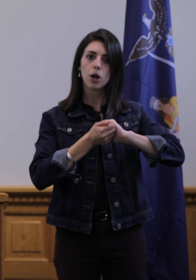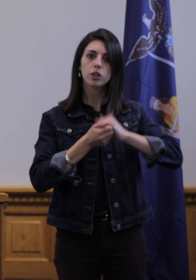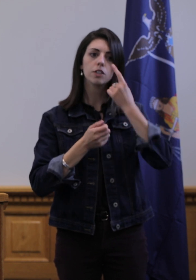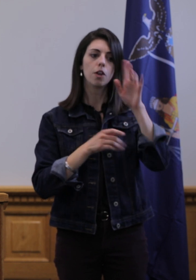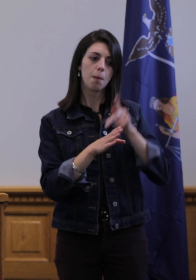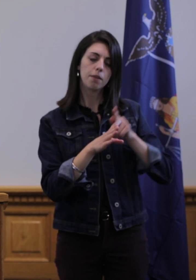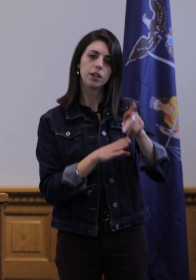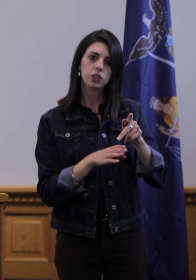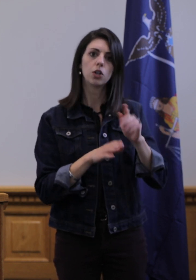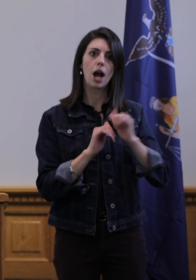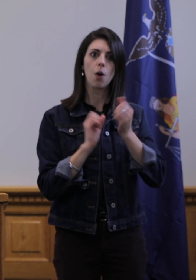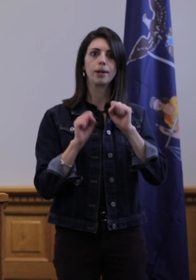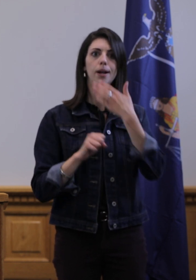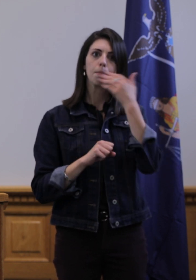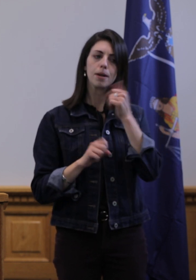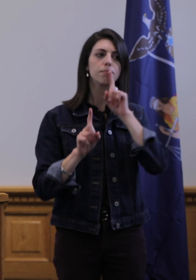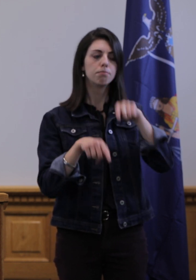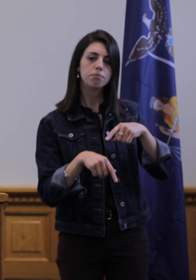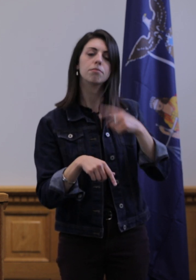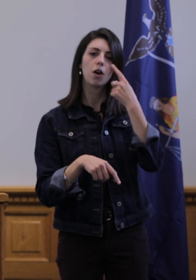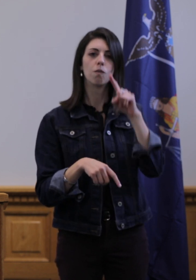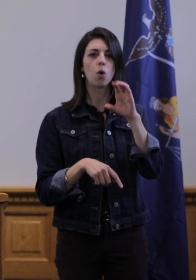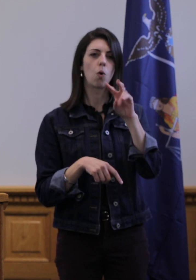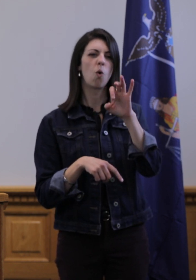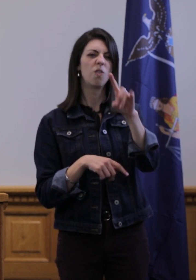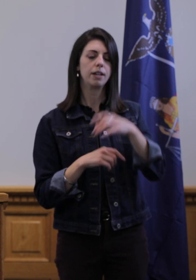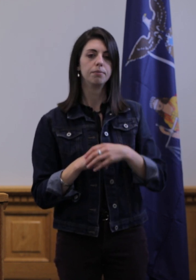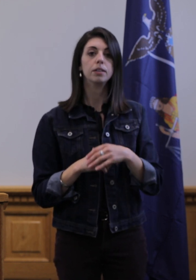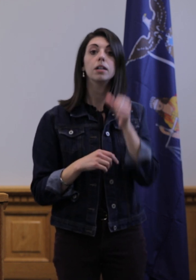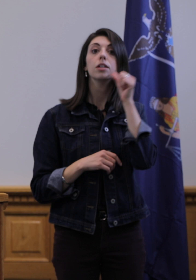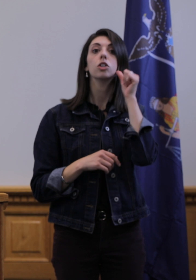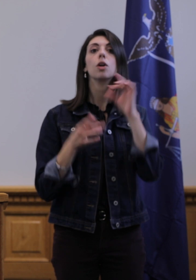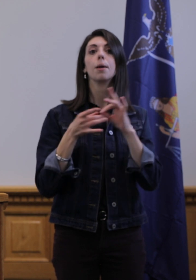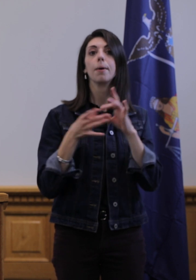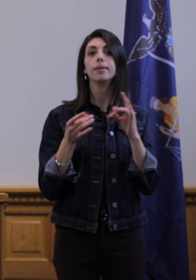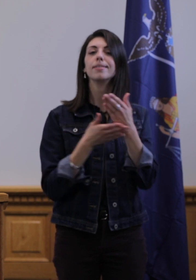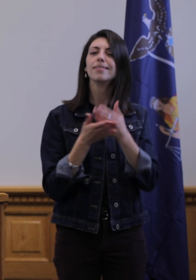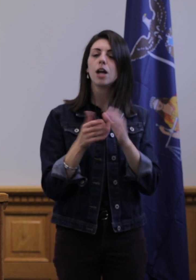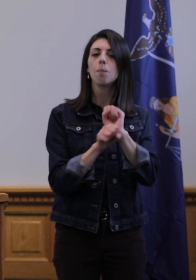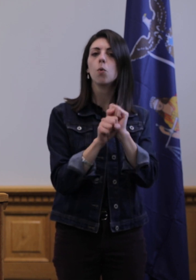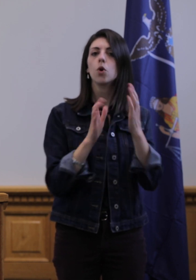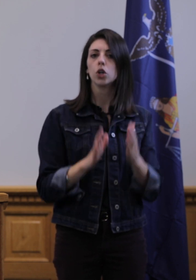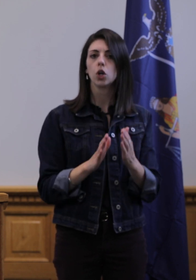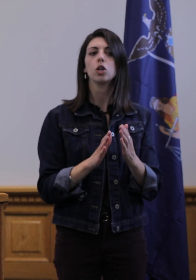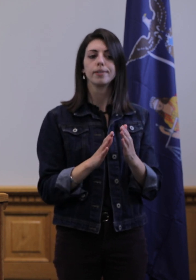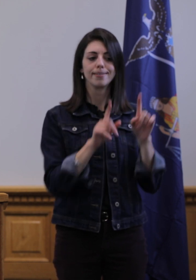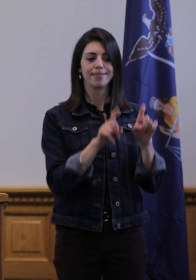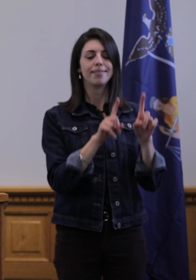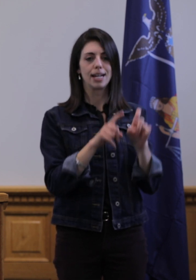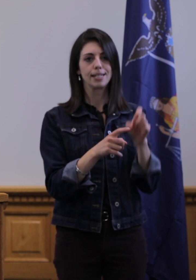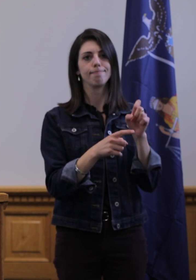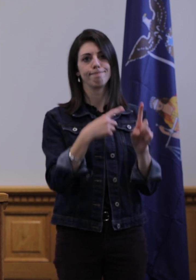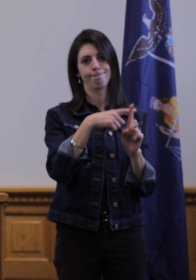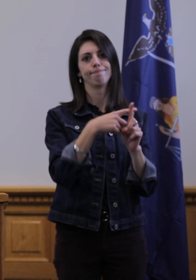in responding to COVID. Yesterday, we announced that some employees of Pontiac Nursing Home in Oswego tested positive for